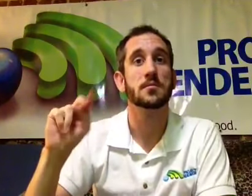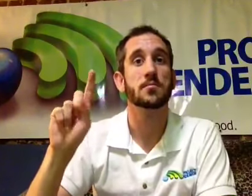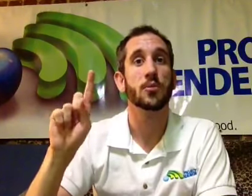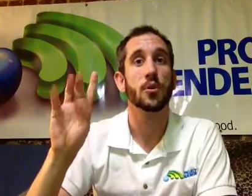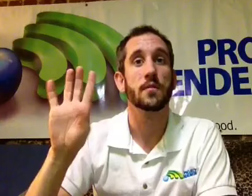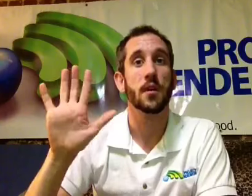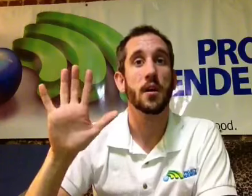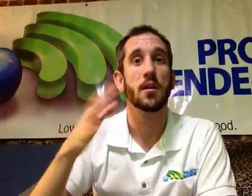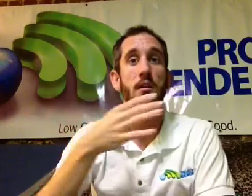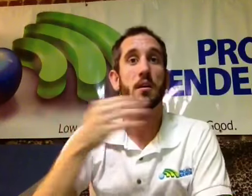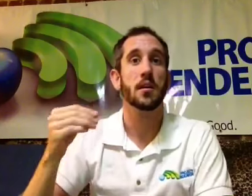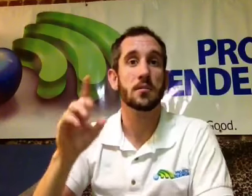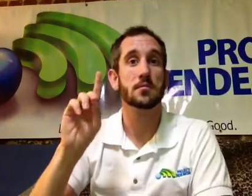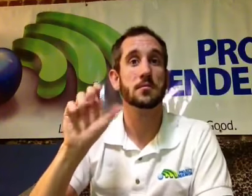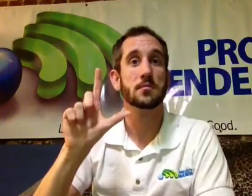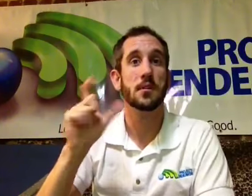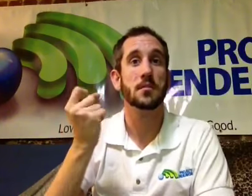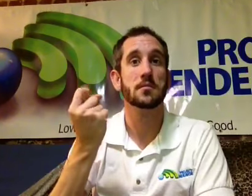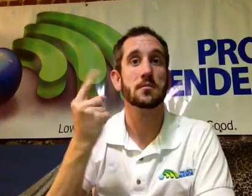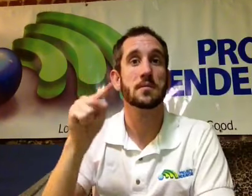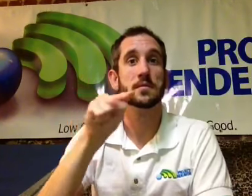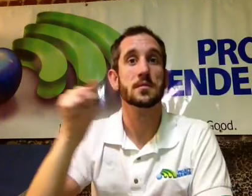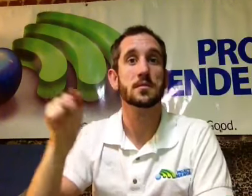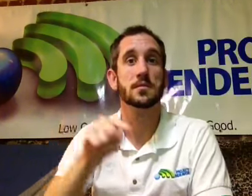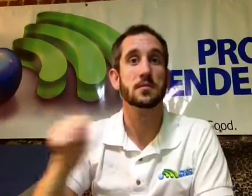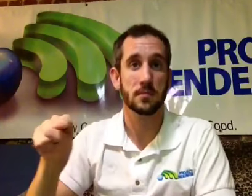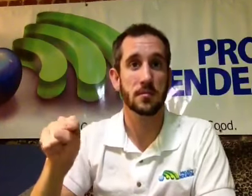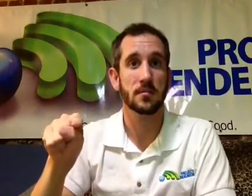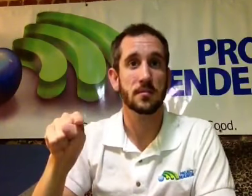meetcast.com and see how quickly you can get the cash you need.